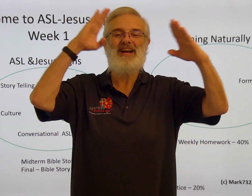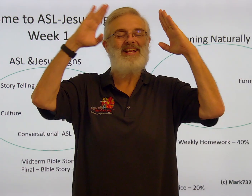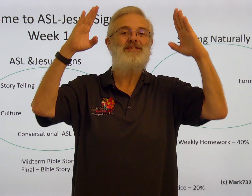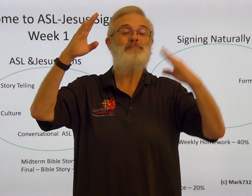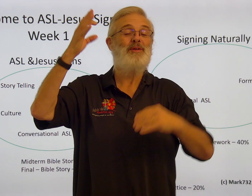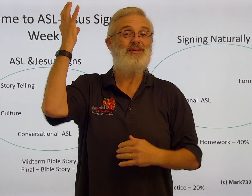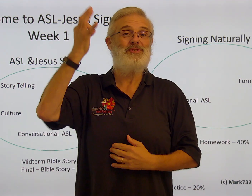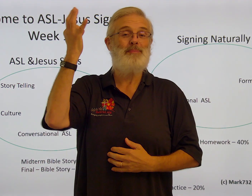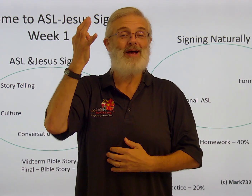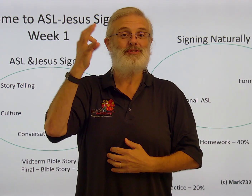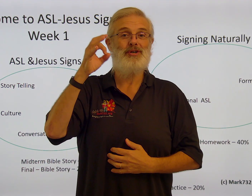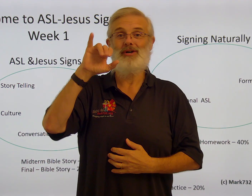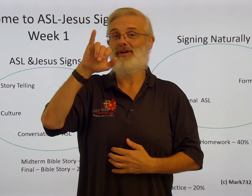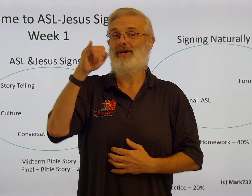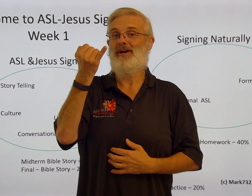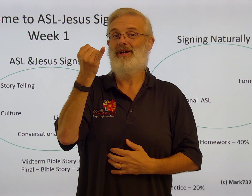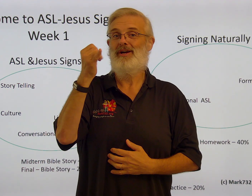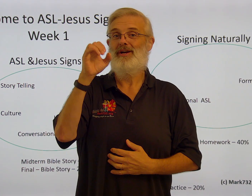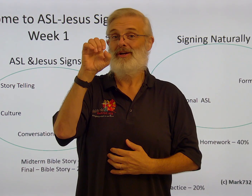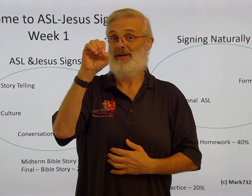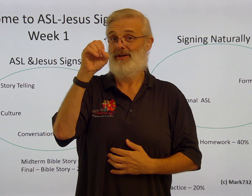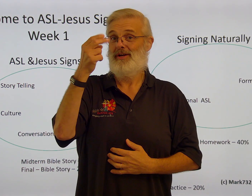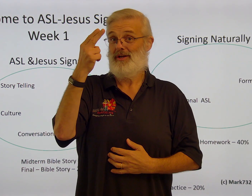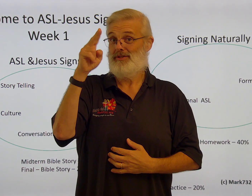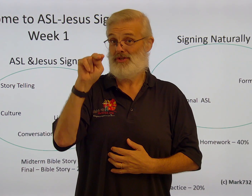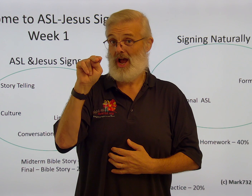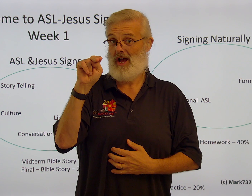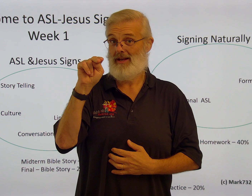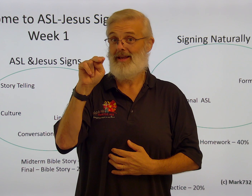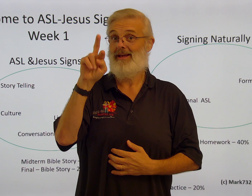Greetings. This is Pastor John